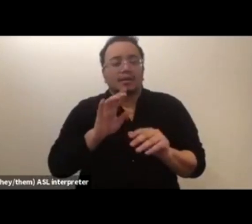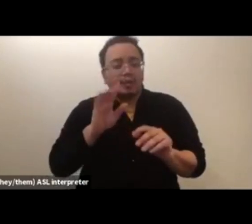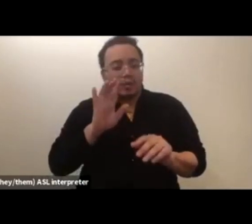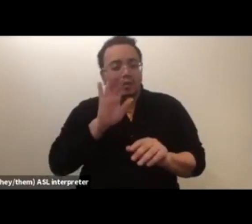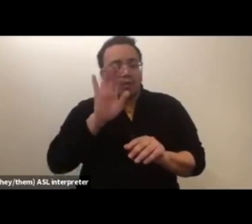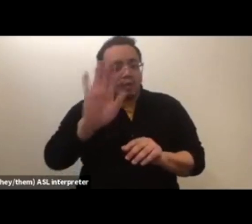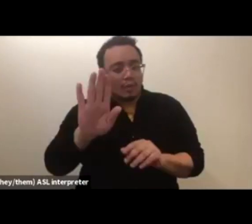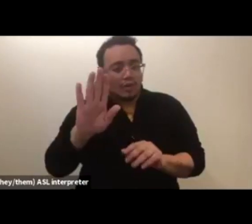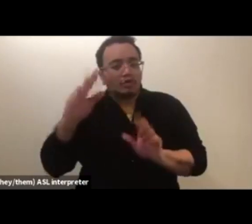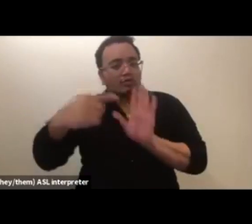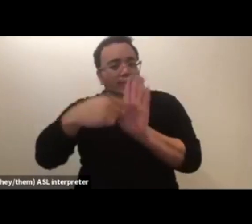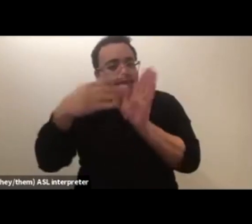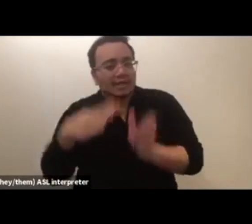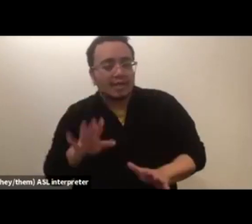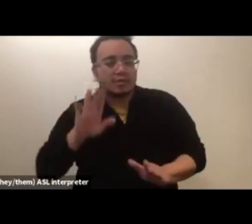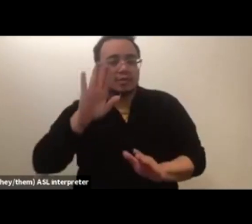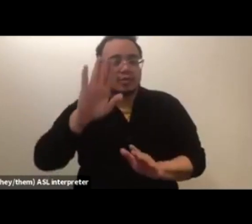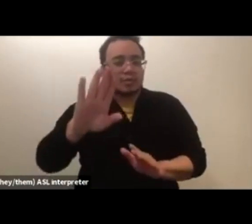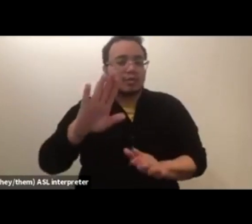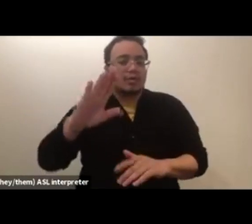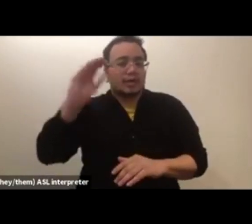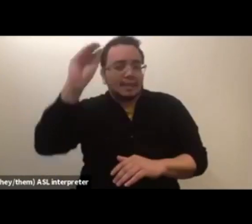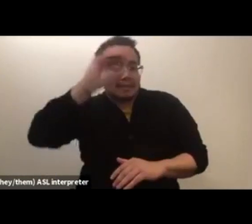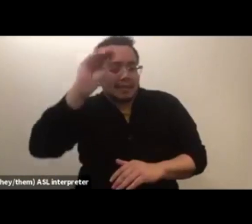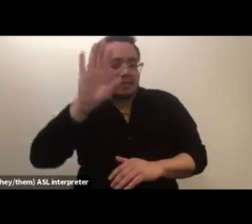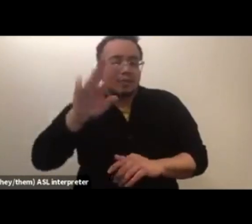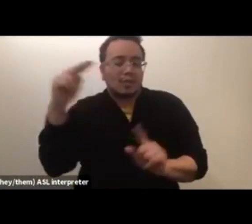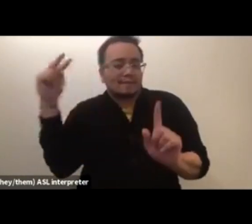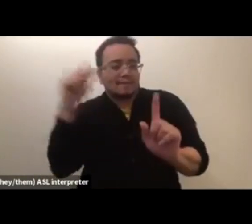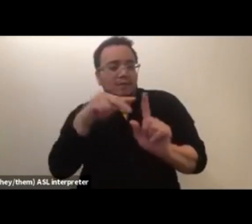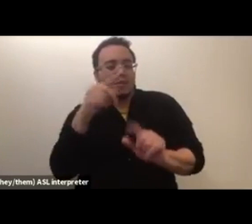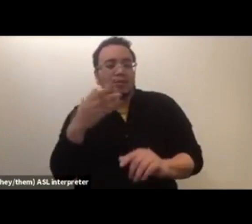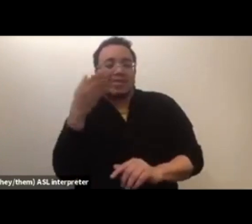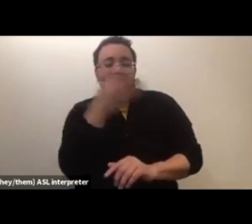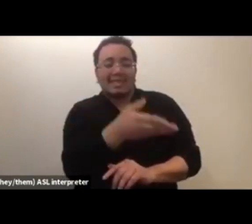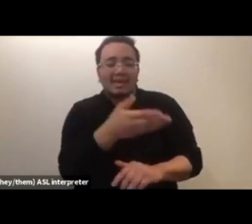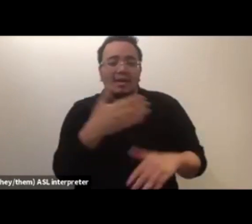environment that we seek to have, which overall is just to be respected and treated